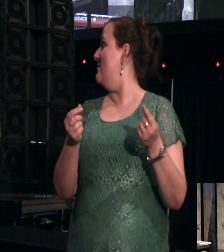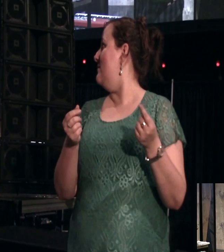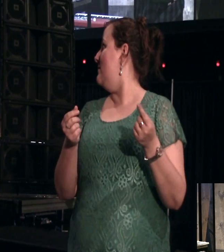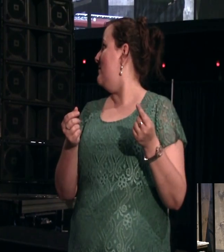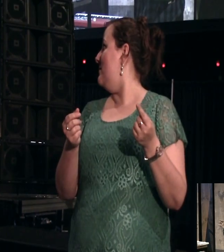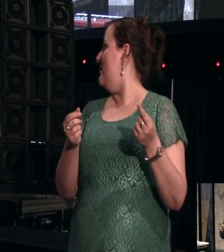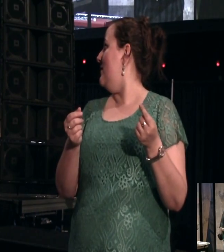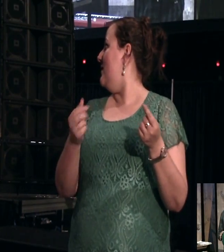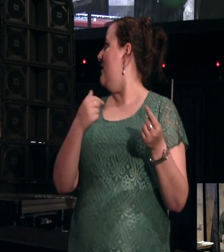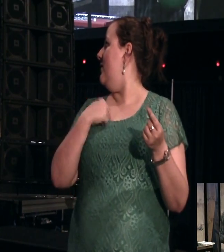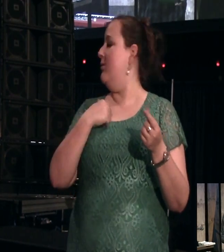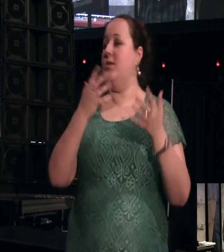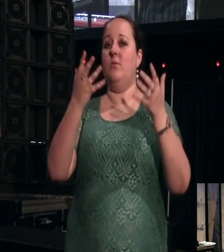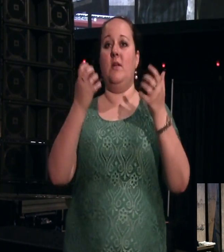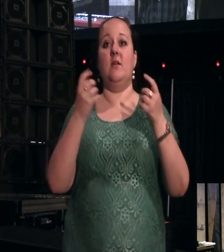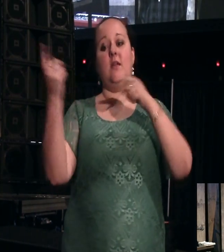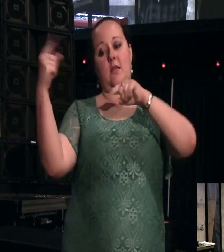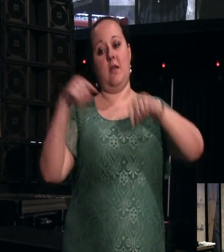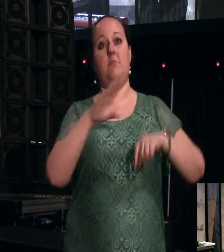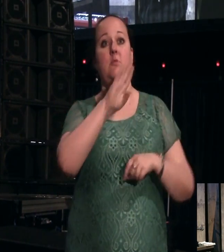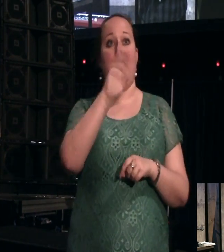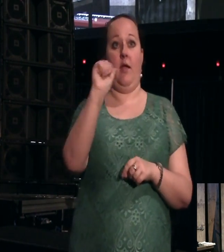Here's what we want to do. We want